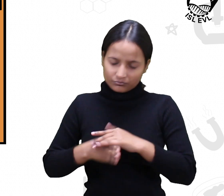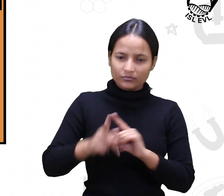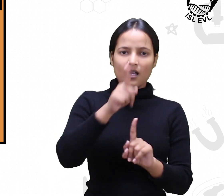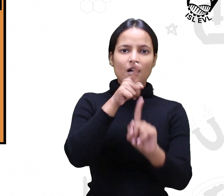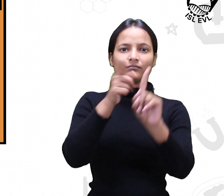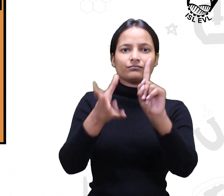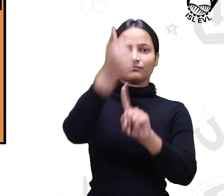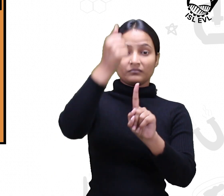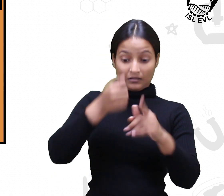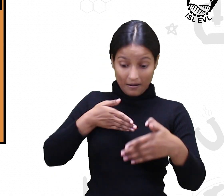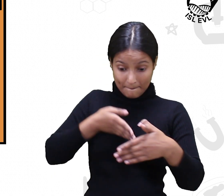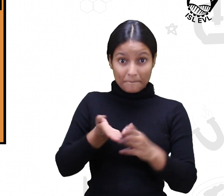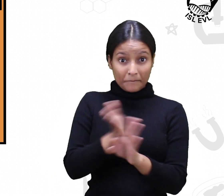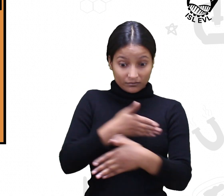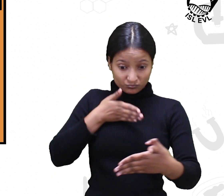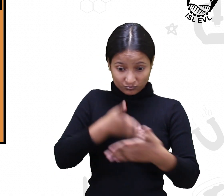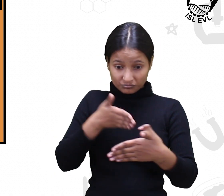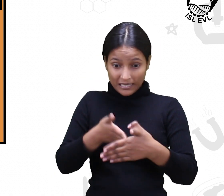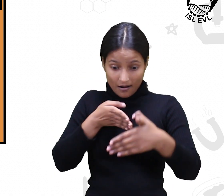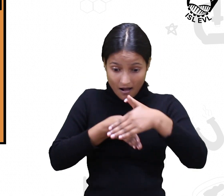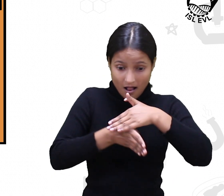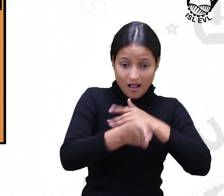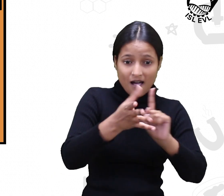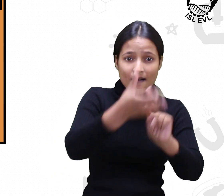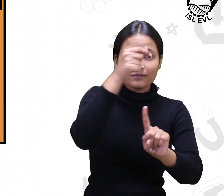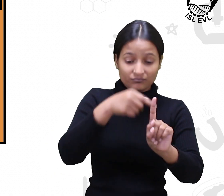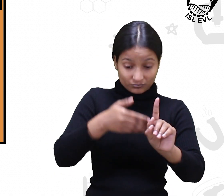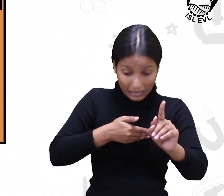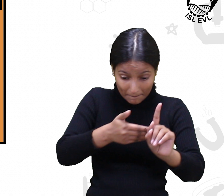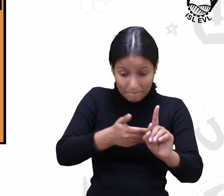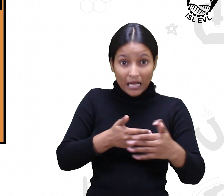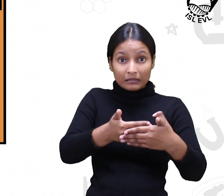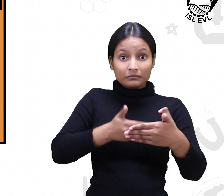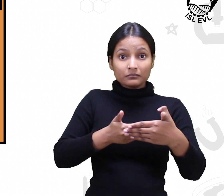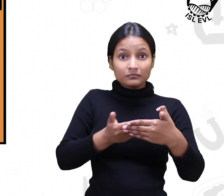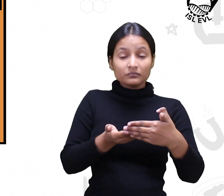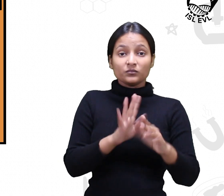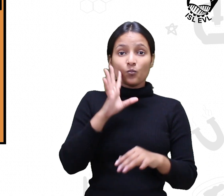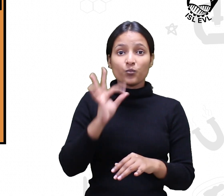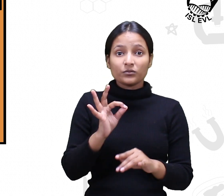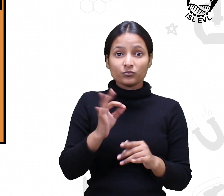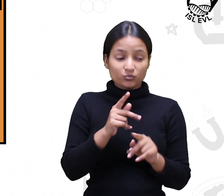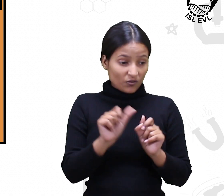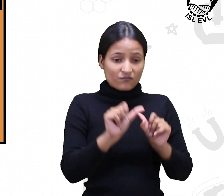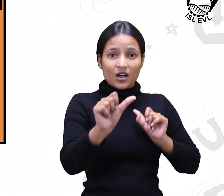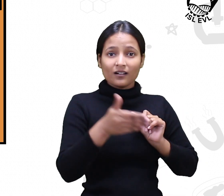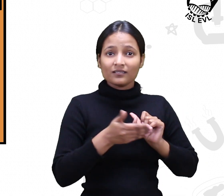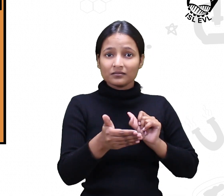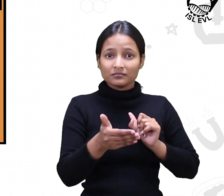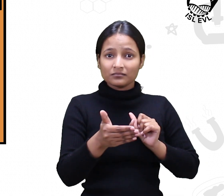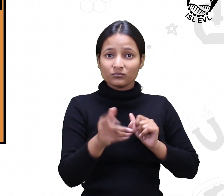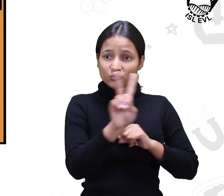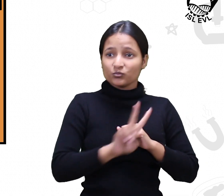our feet again. And the second thing I would say is, once you sort of have found your feet and you are enjoying what you're doing now, is just keep staying excited about